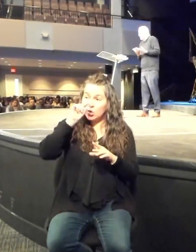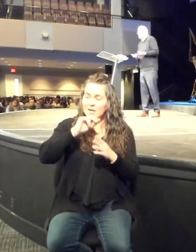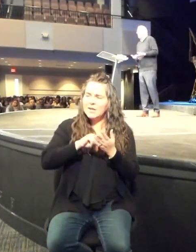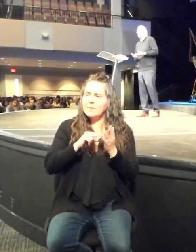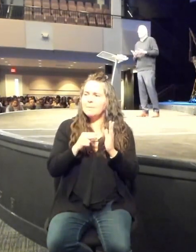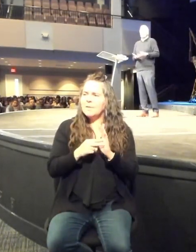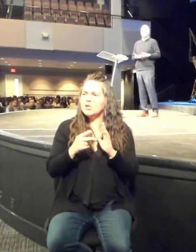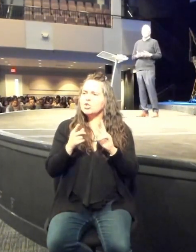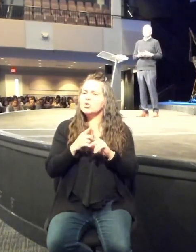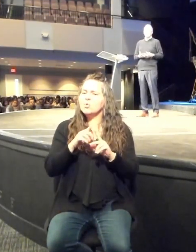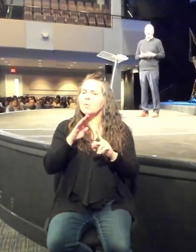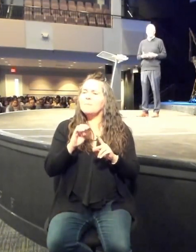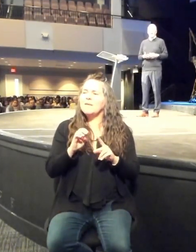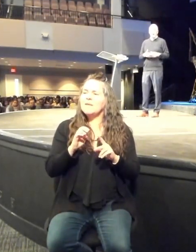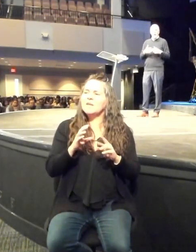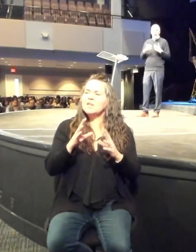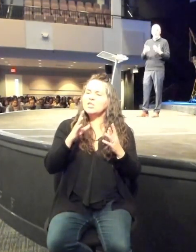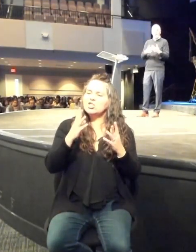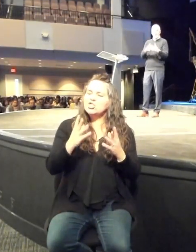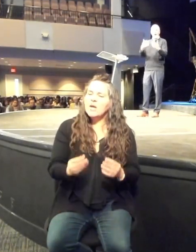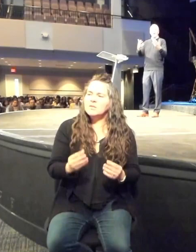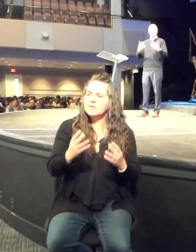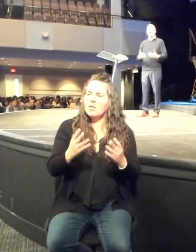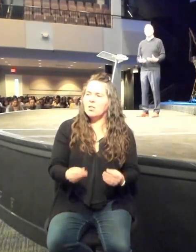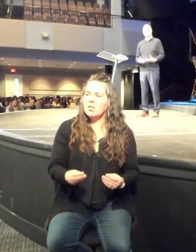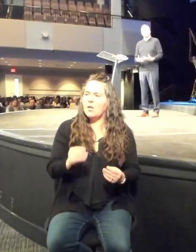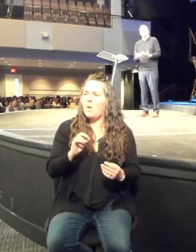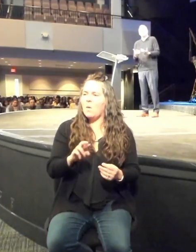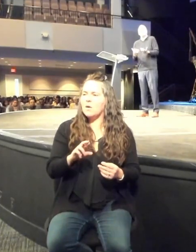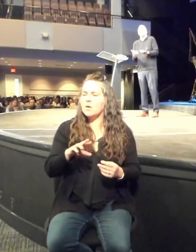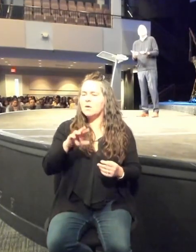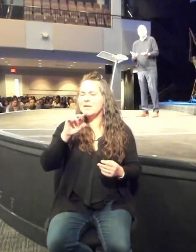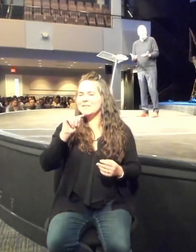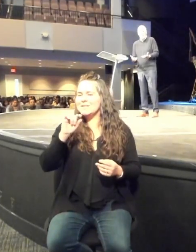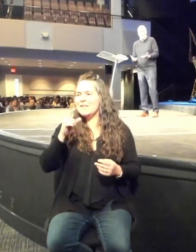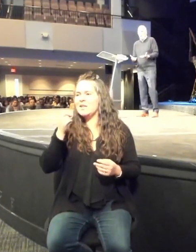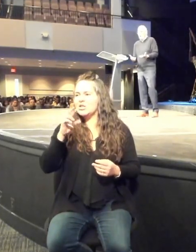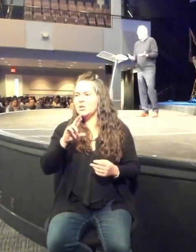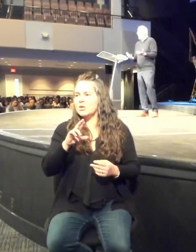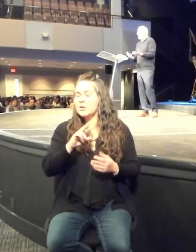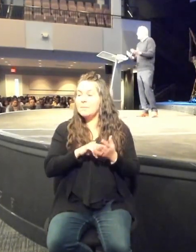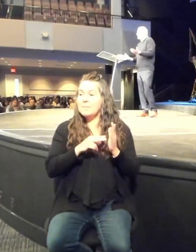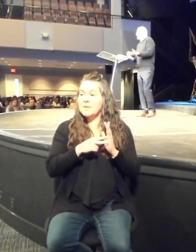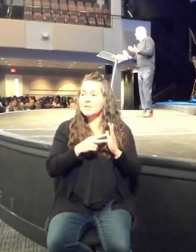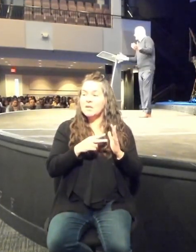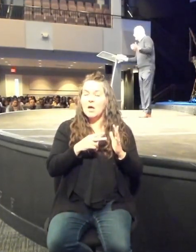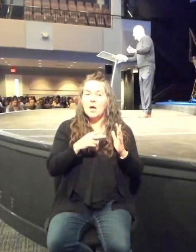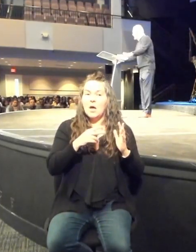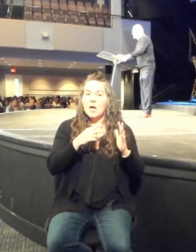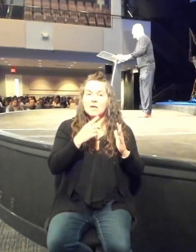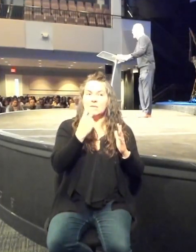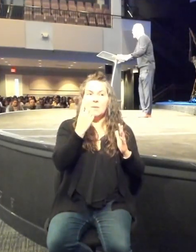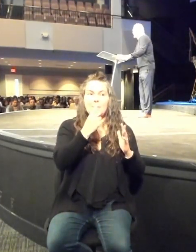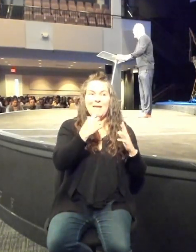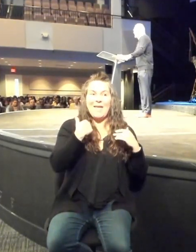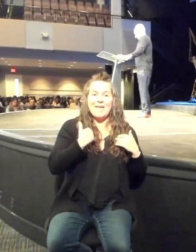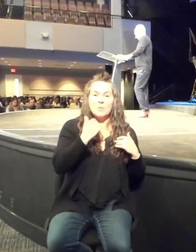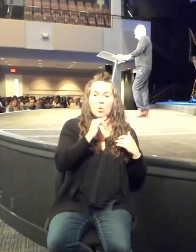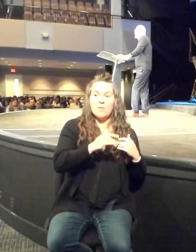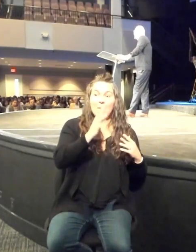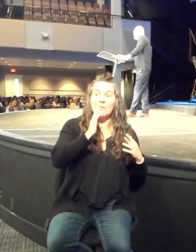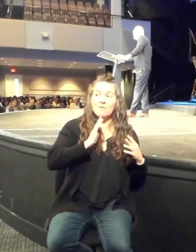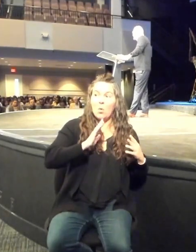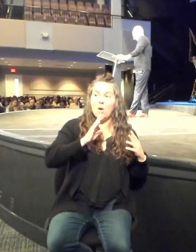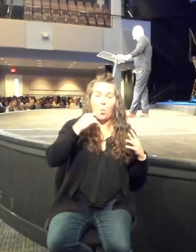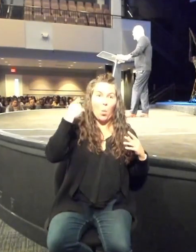tender. It was used to describe an animal, a wild animal that had been broken and brought into domestication and